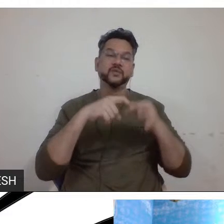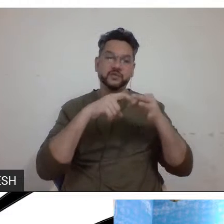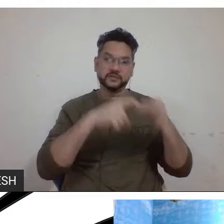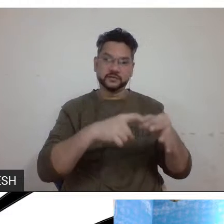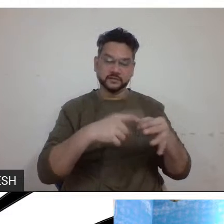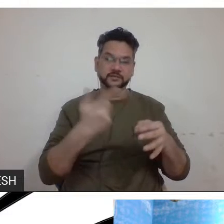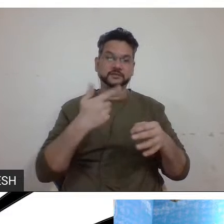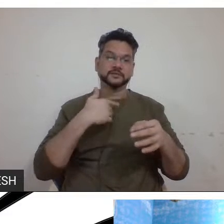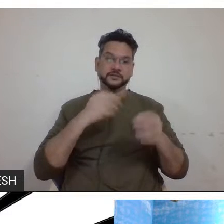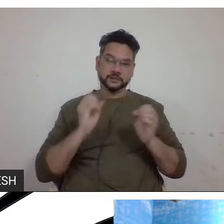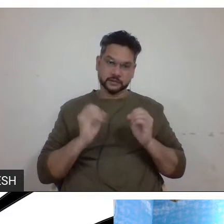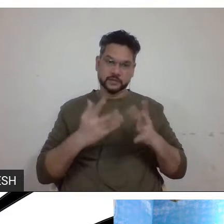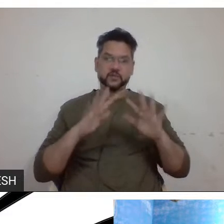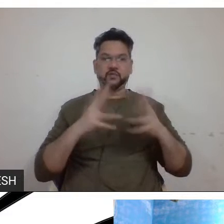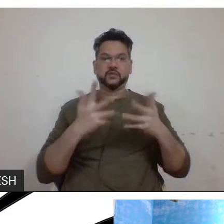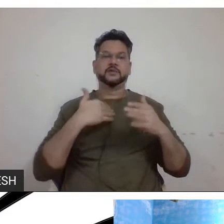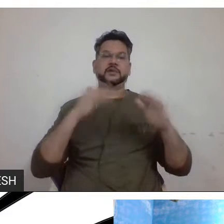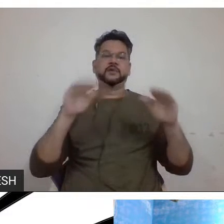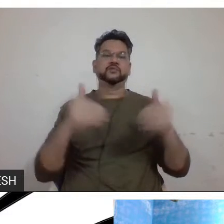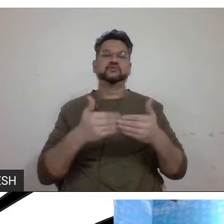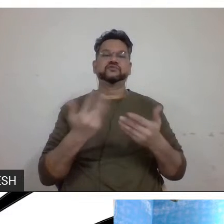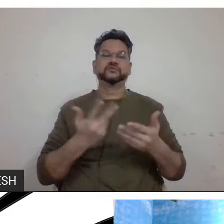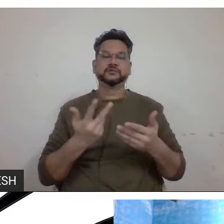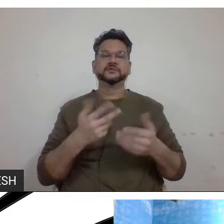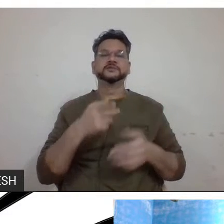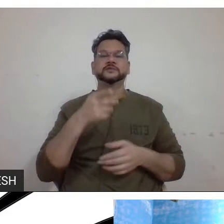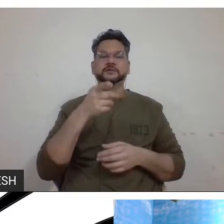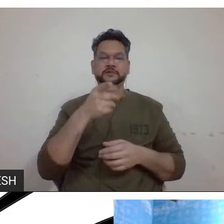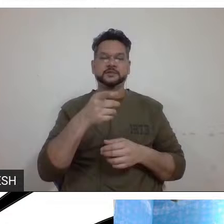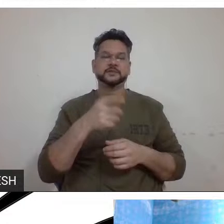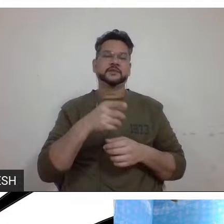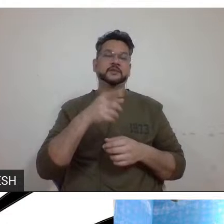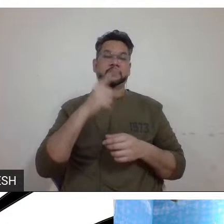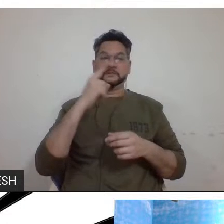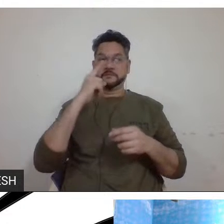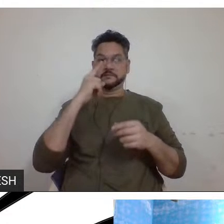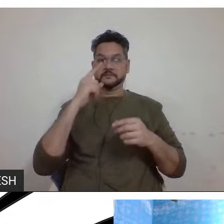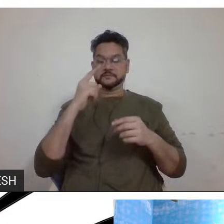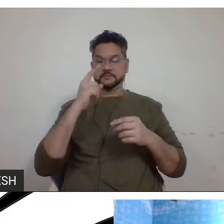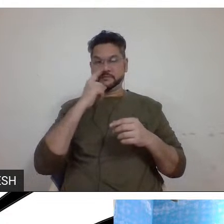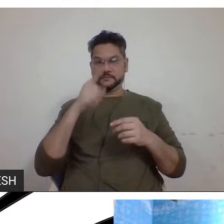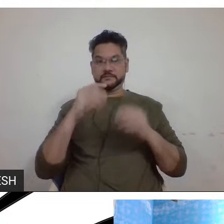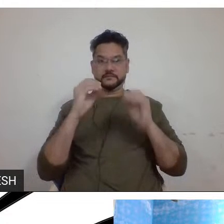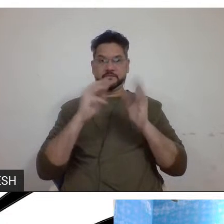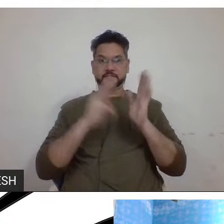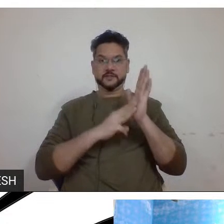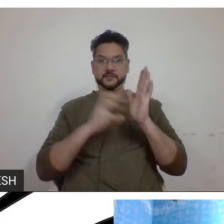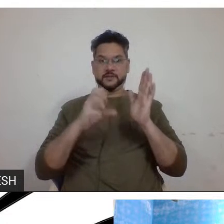introduction Ma'am, only. ma'am, I am giving some introductory.